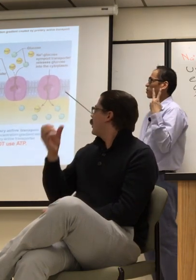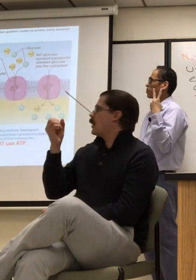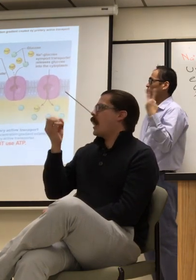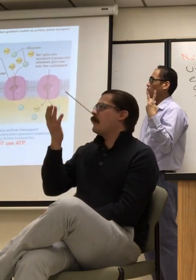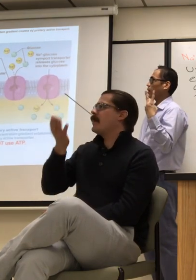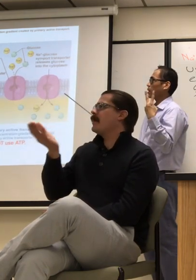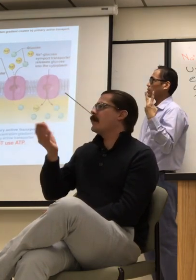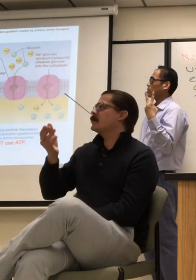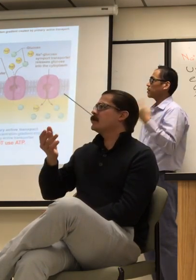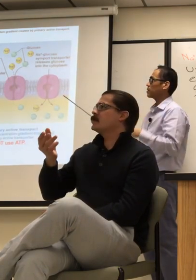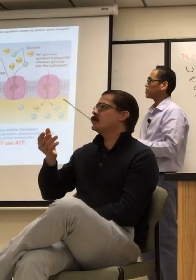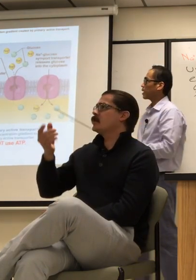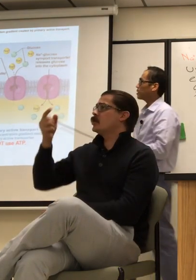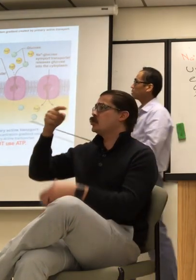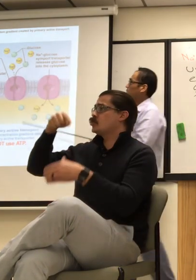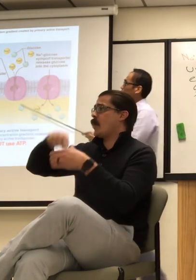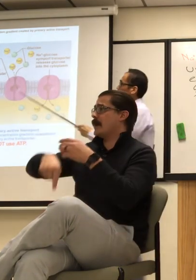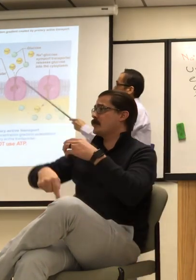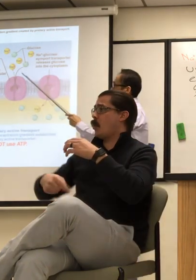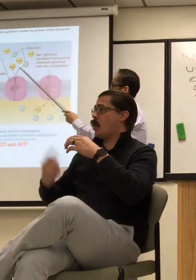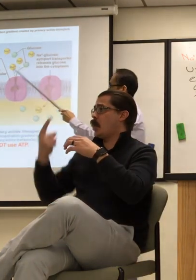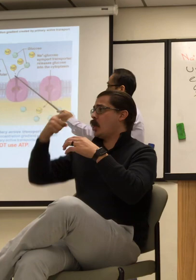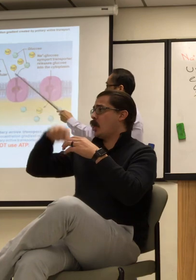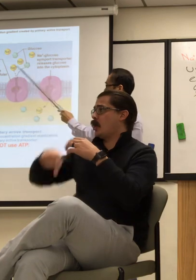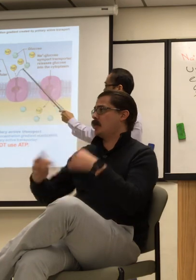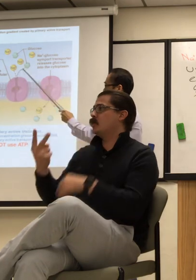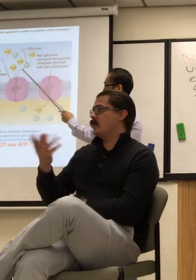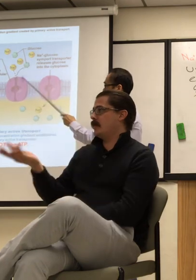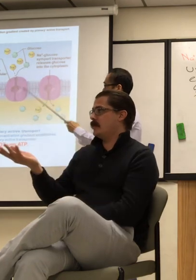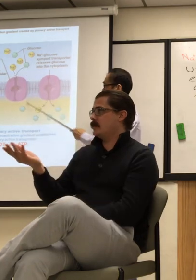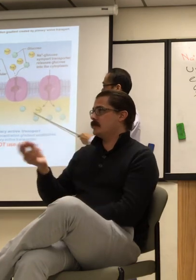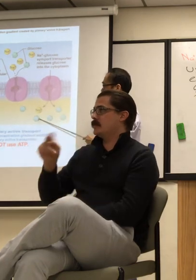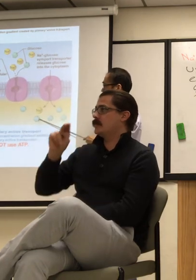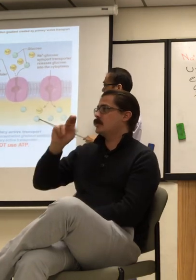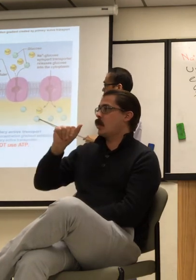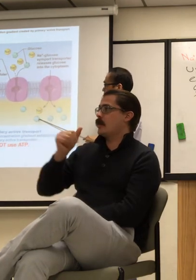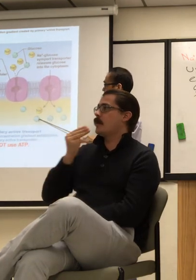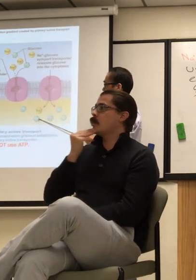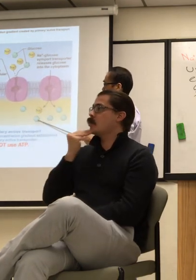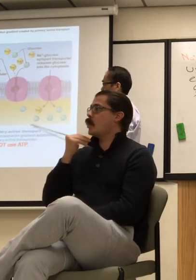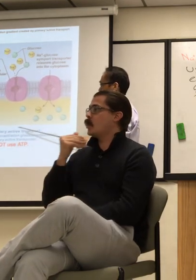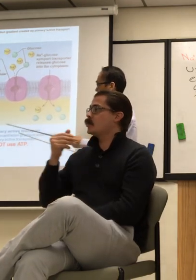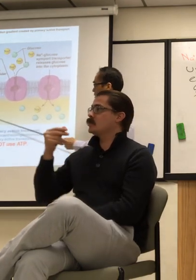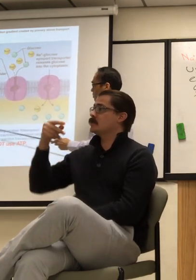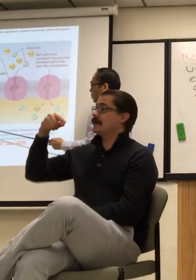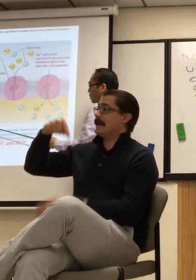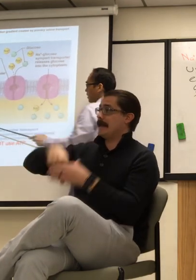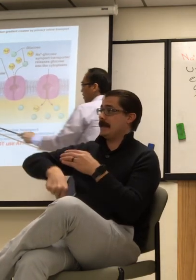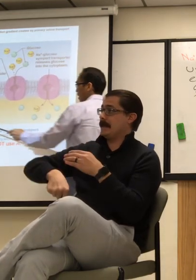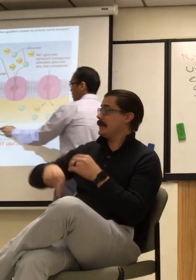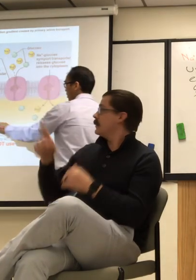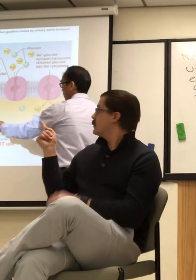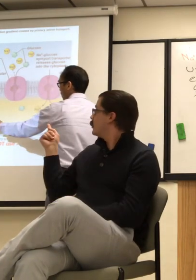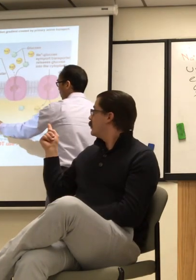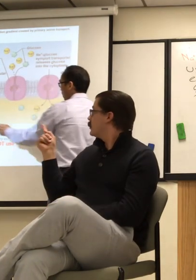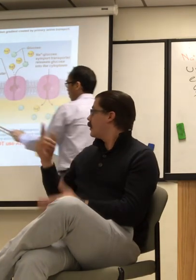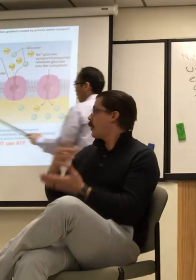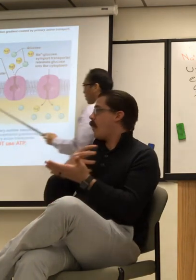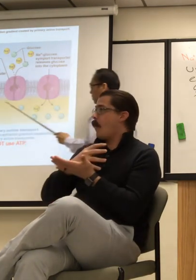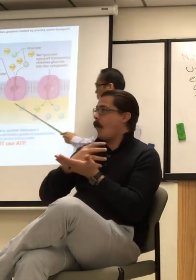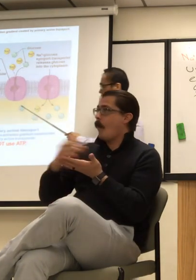transport? Two things. In this case, sodium and glucose, they're transported in. This one is burning the